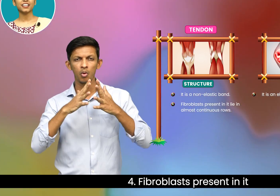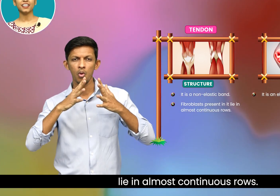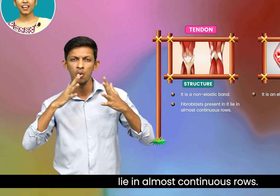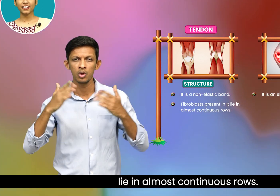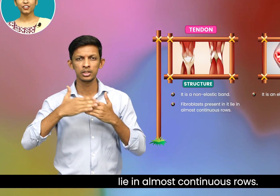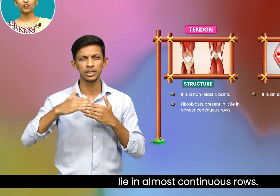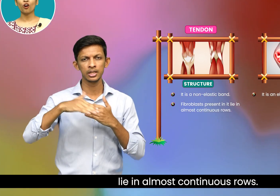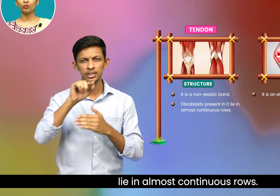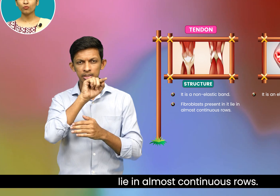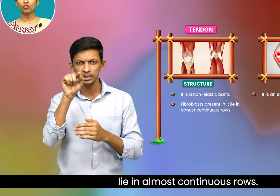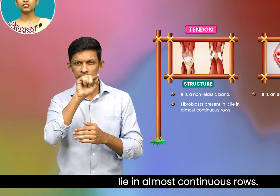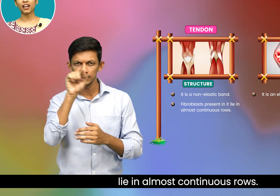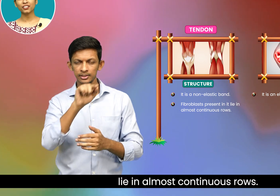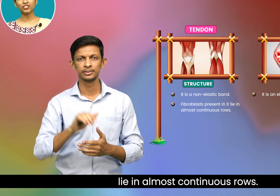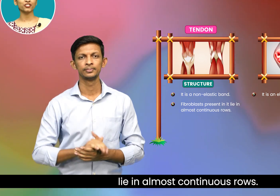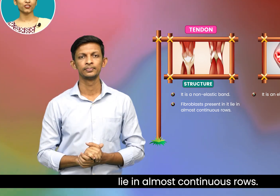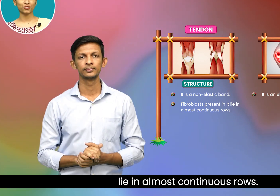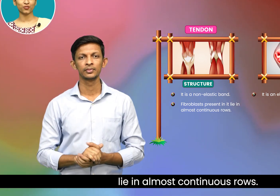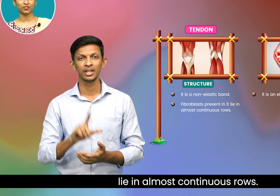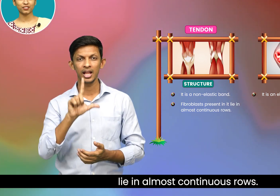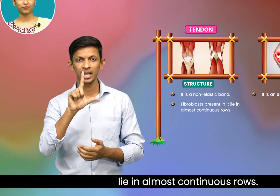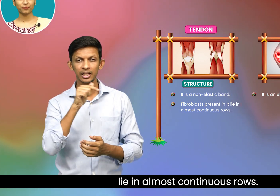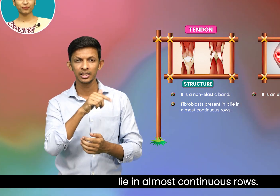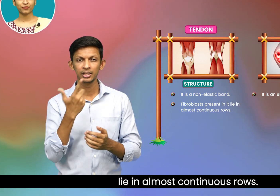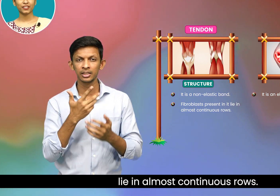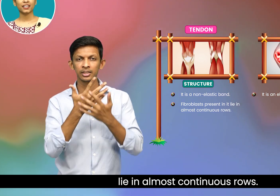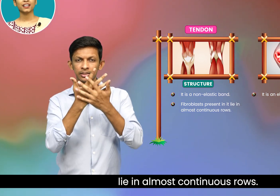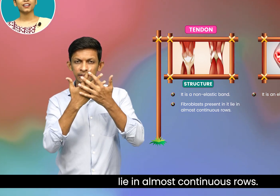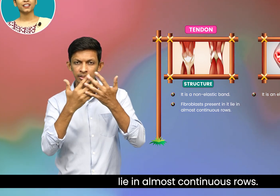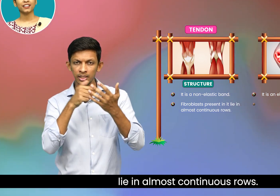it lie in almost continuous rows.